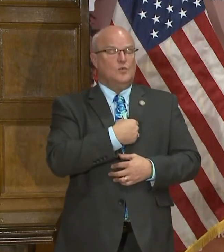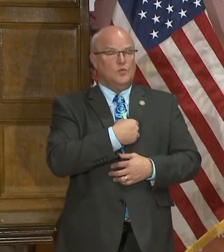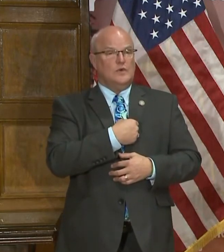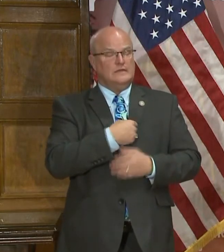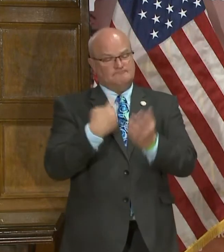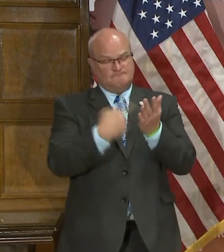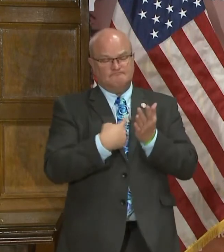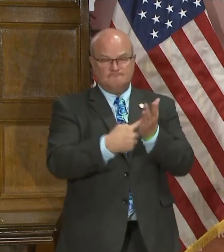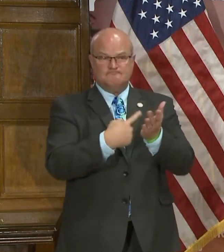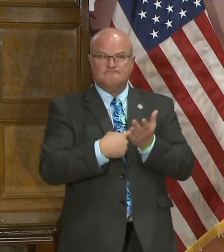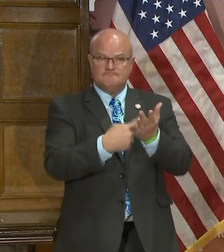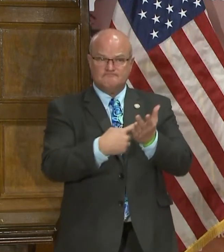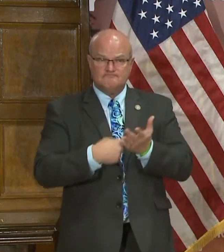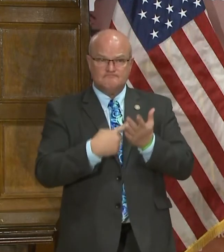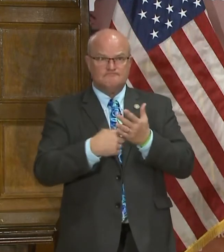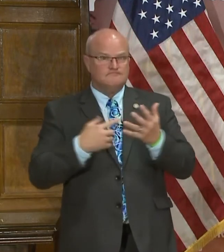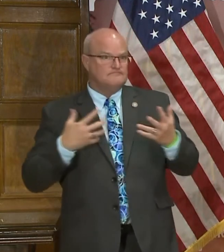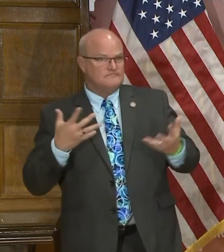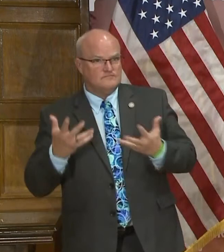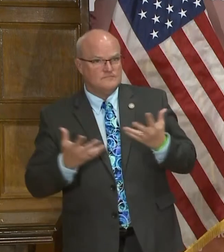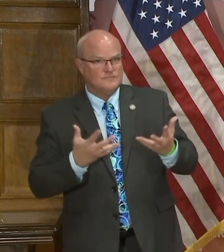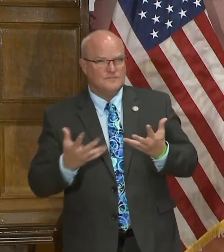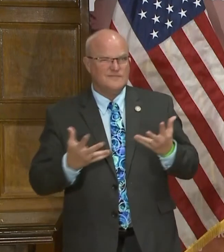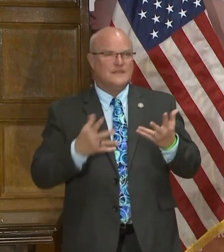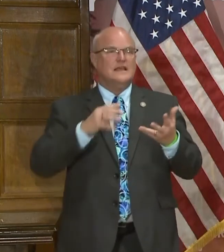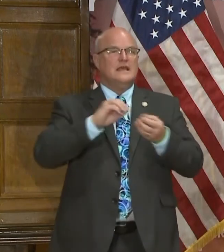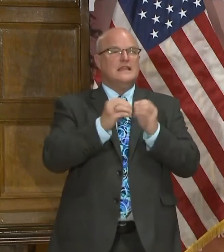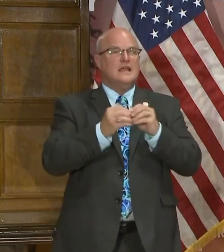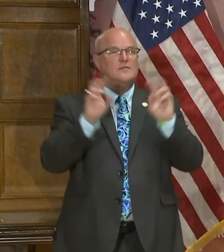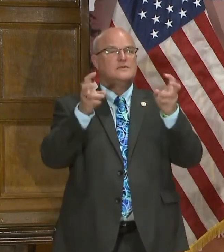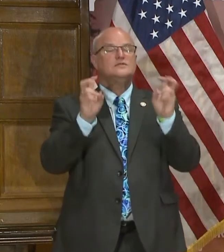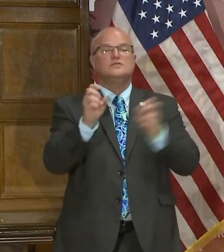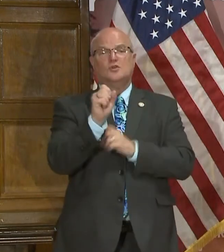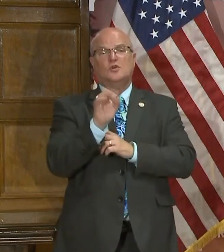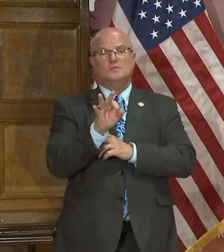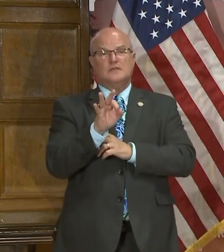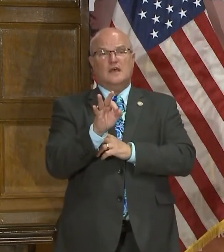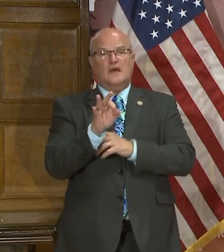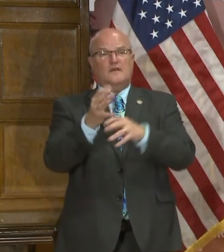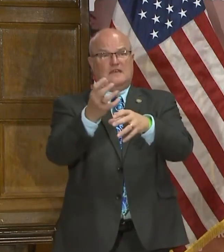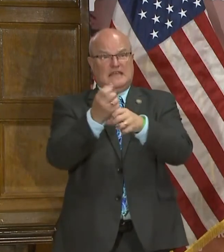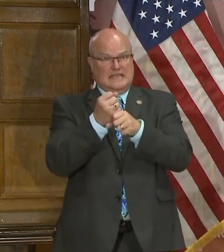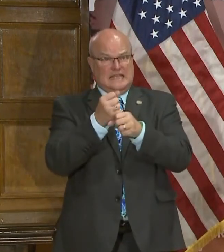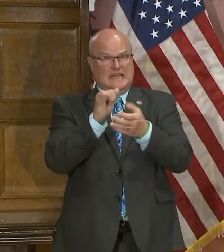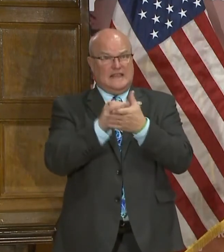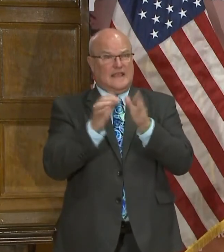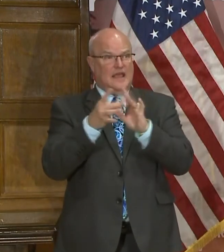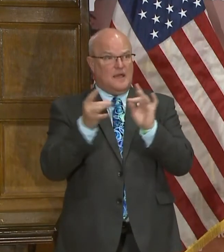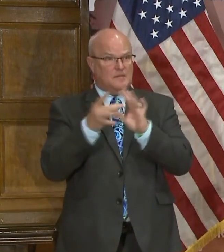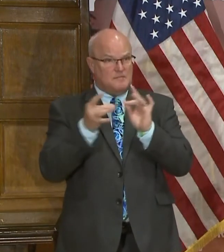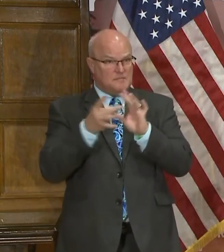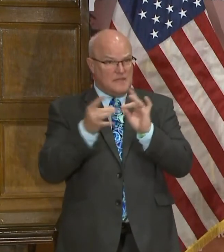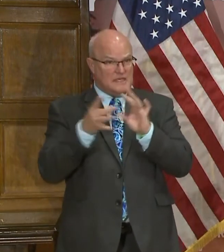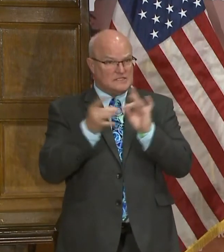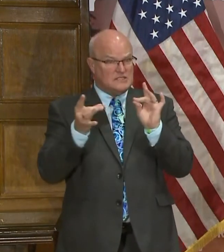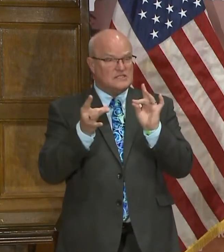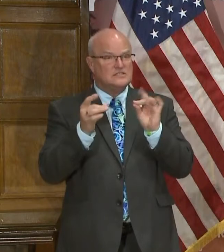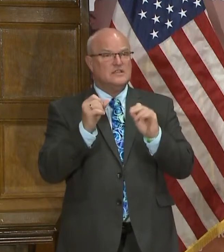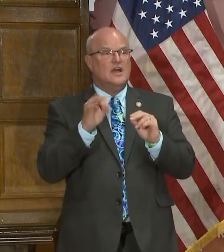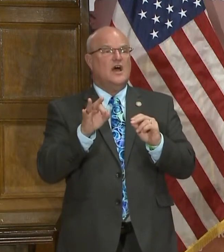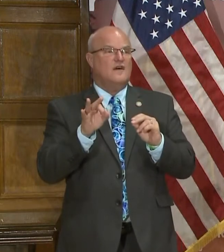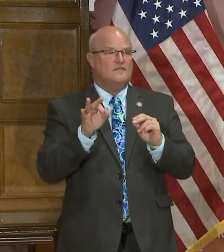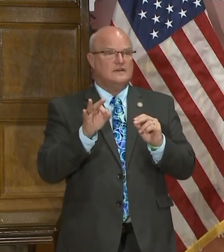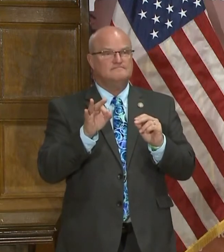We talked about numbers in terms of getting that message of